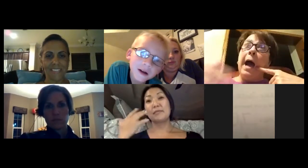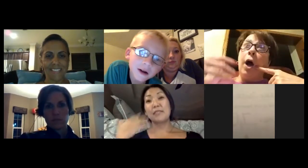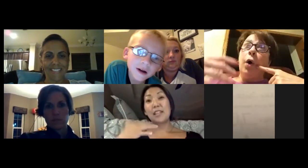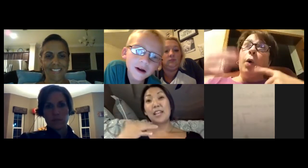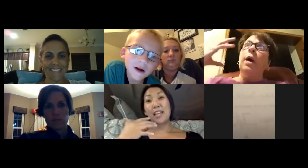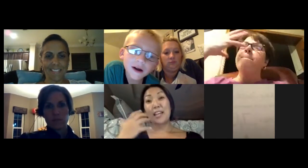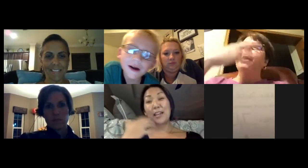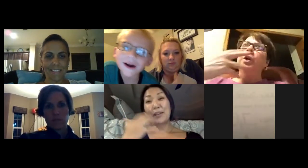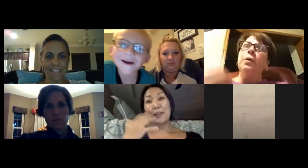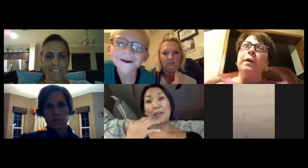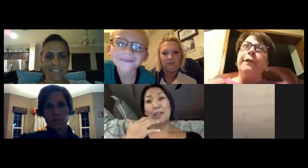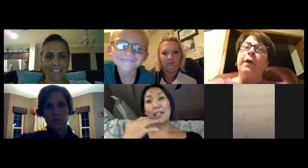Wow. Beautiful.